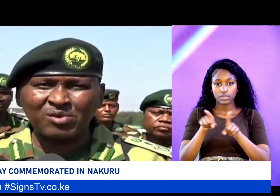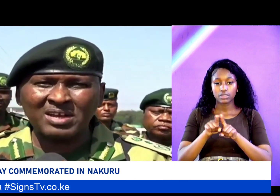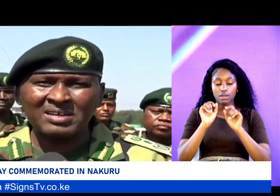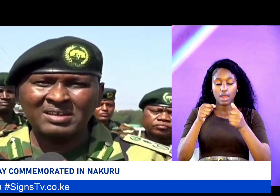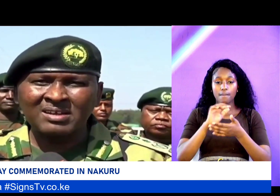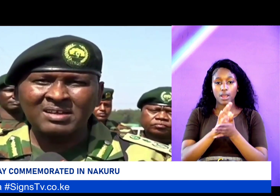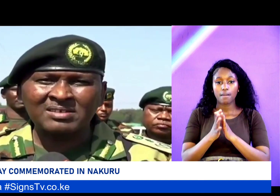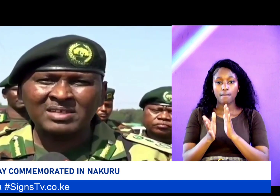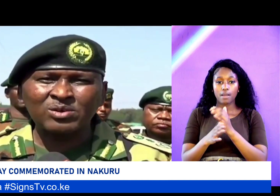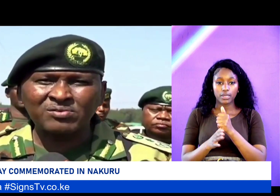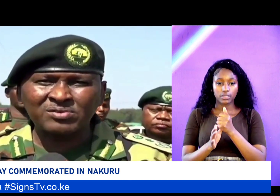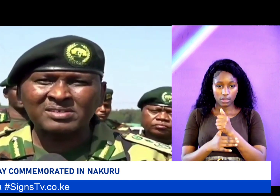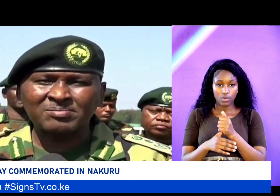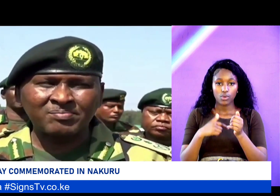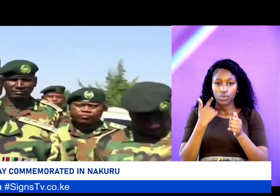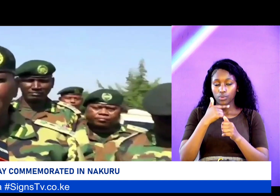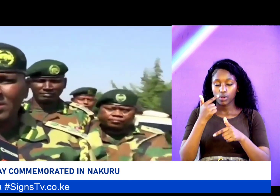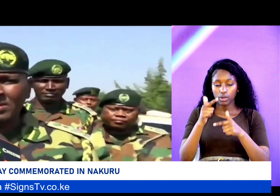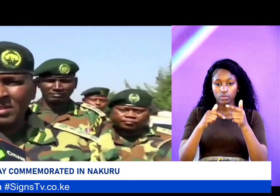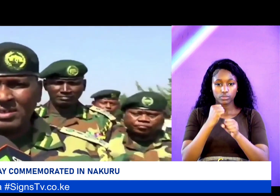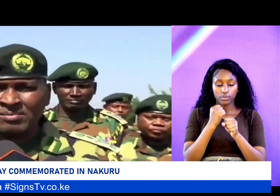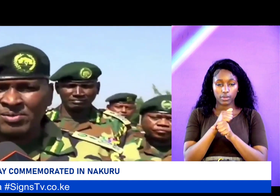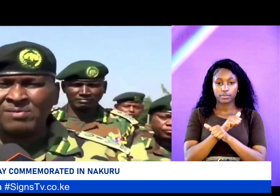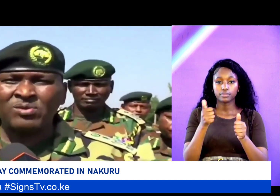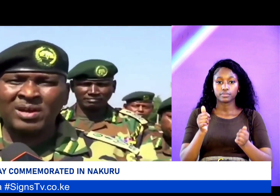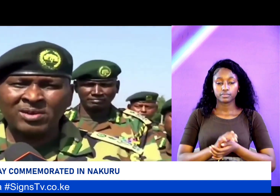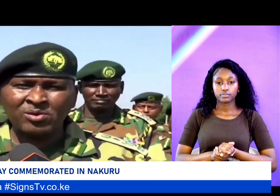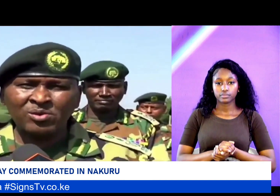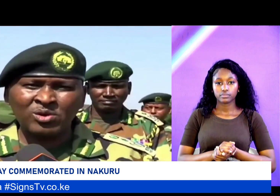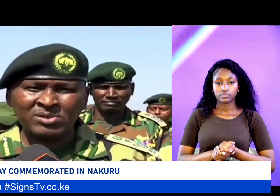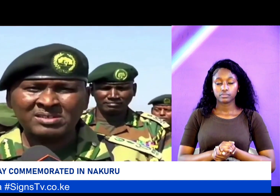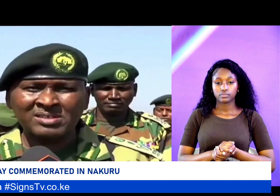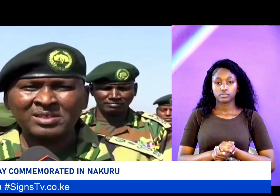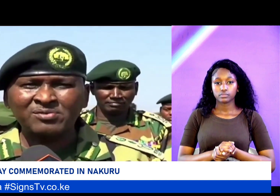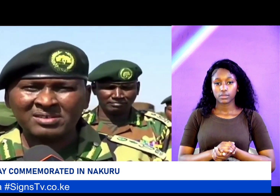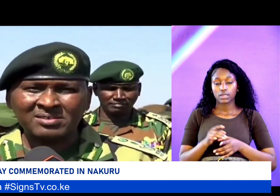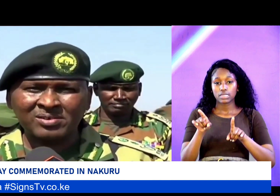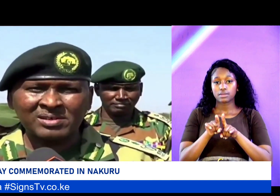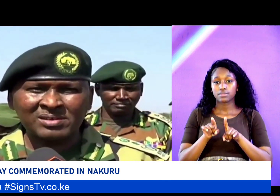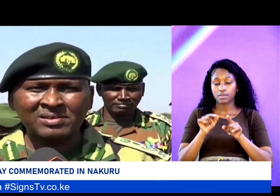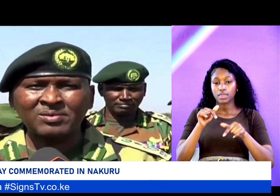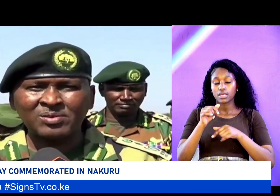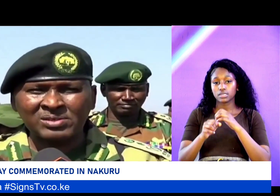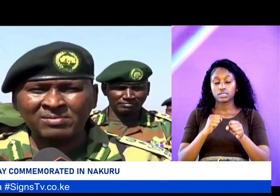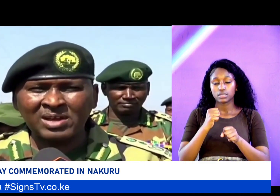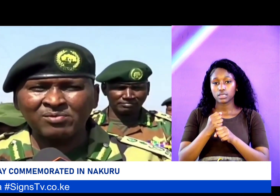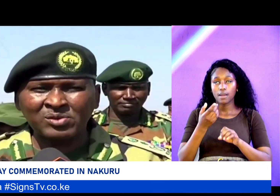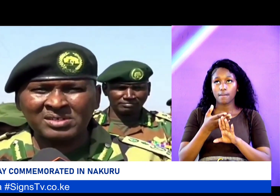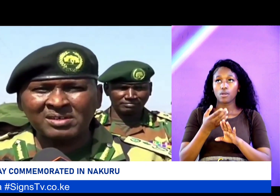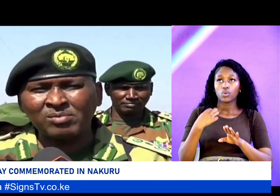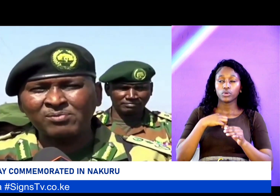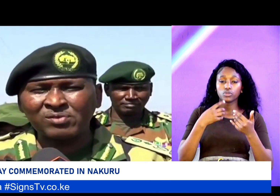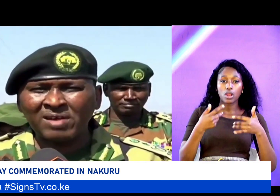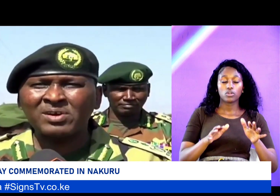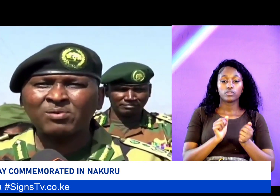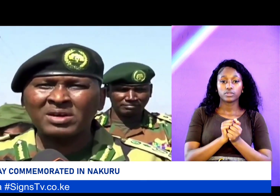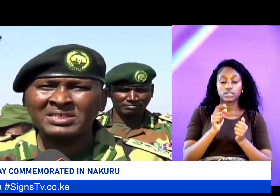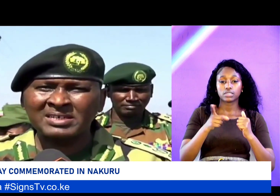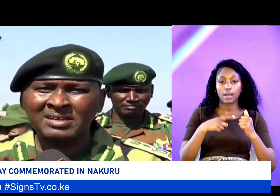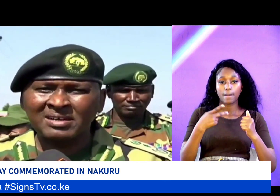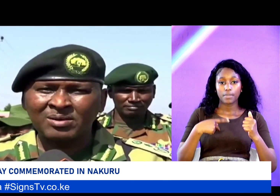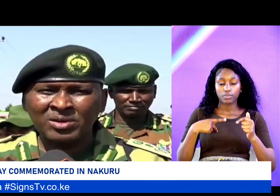good ambassadors and our frontline station officers. Within this year, we lost more than 16 officers in the line of duty.